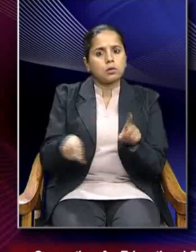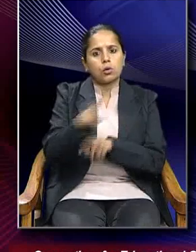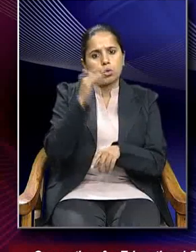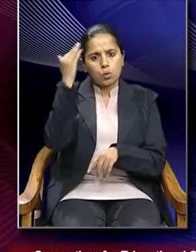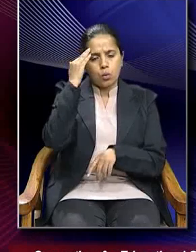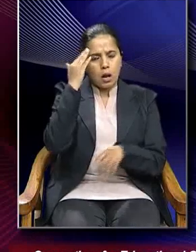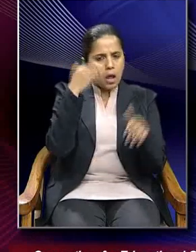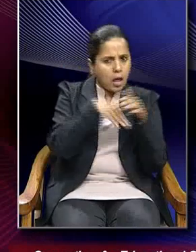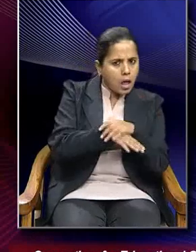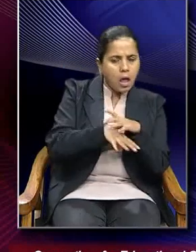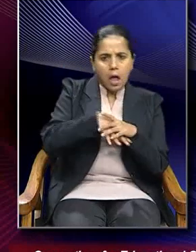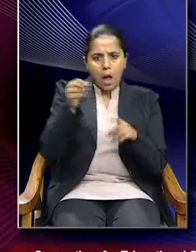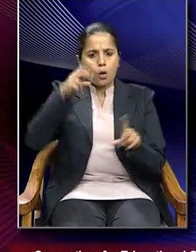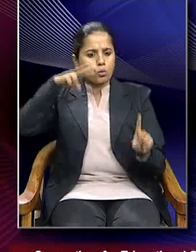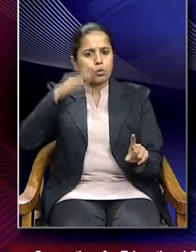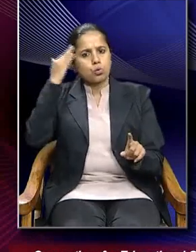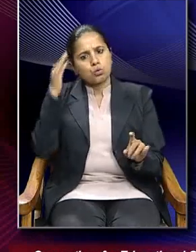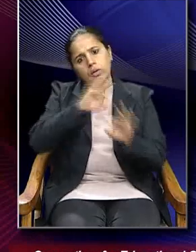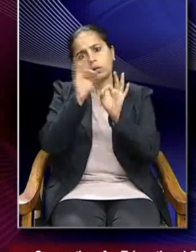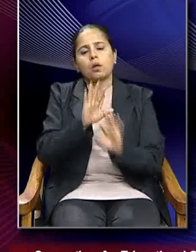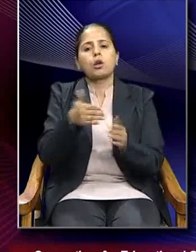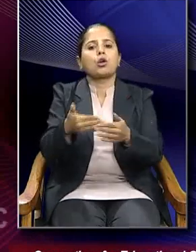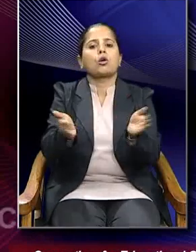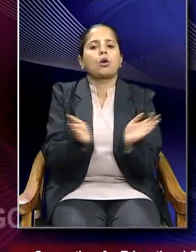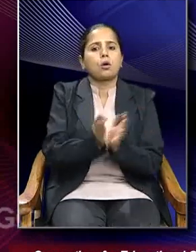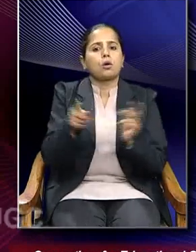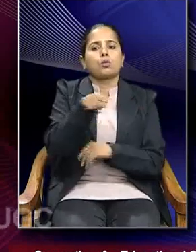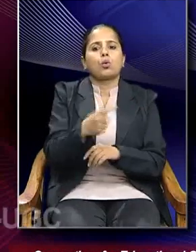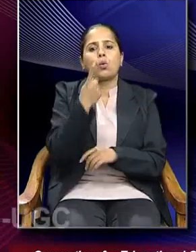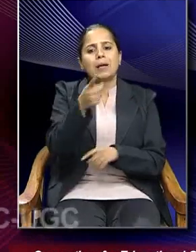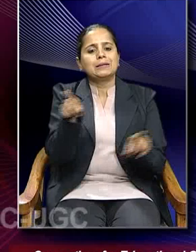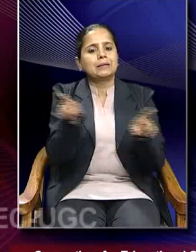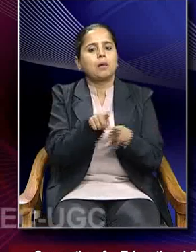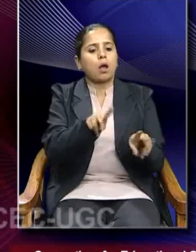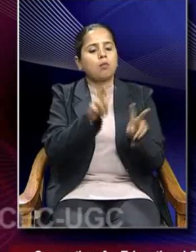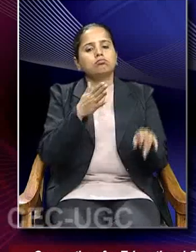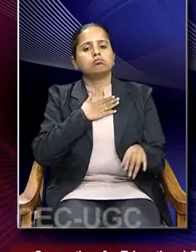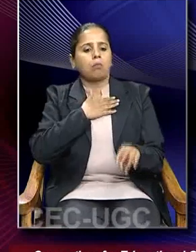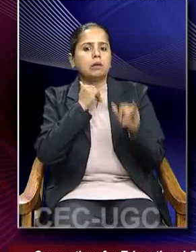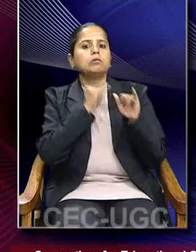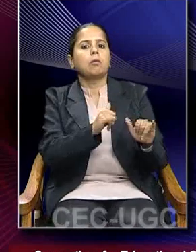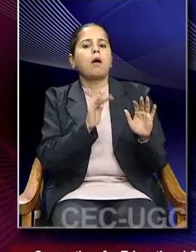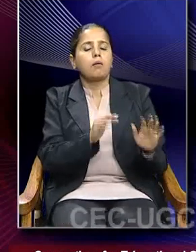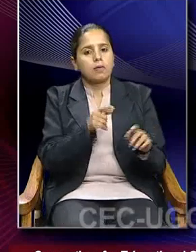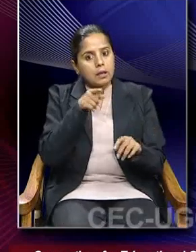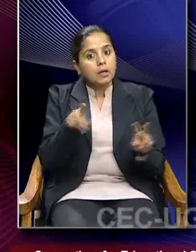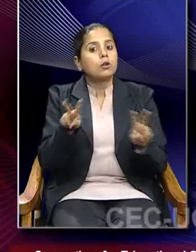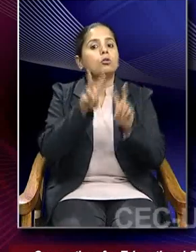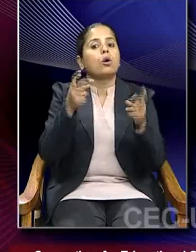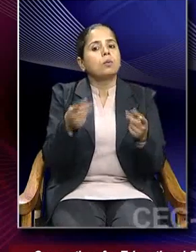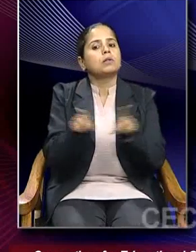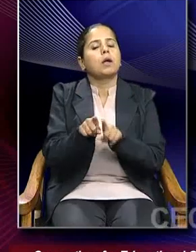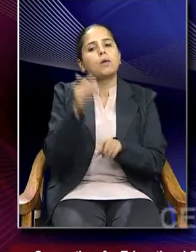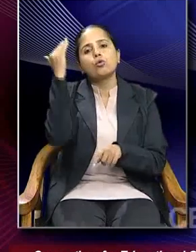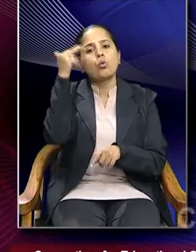and out of that community, and you become one like the subject. So this is kind of also